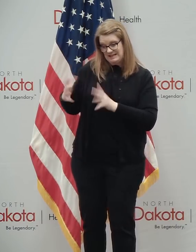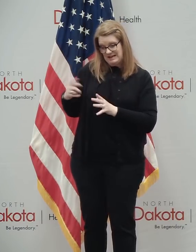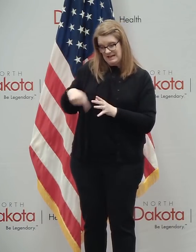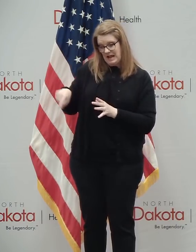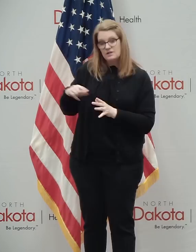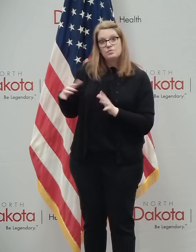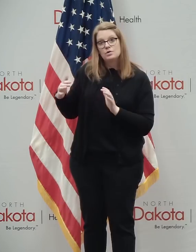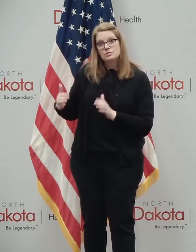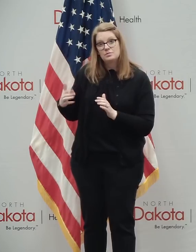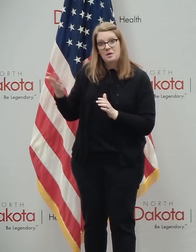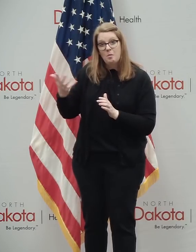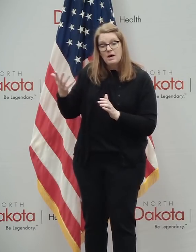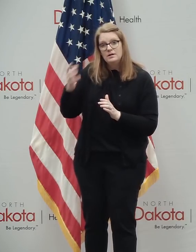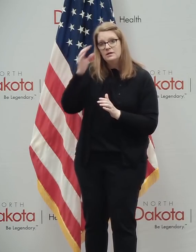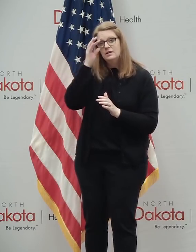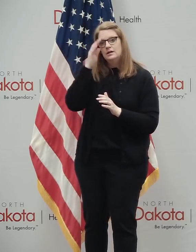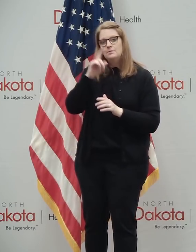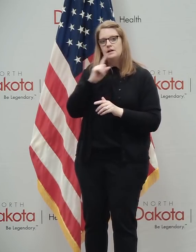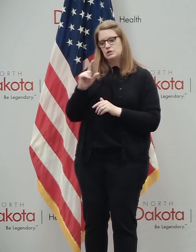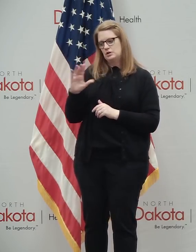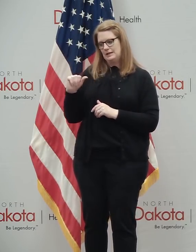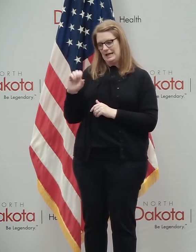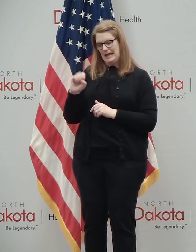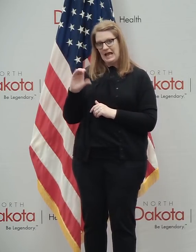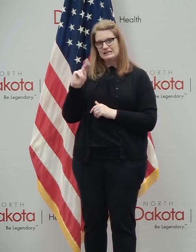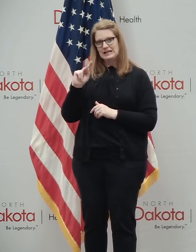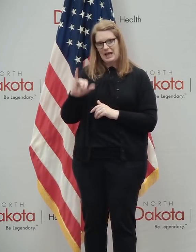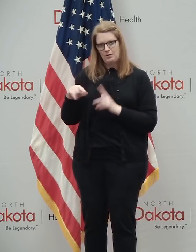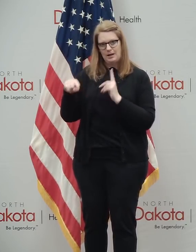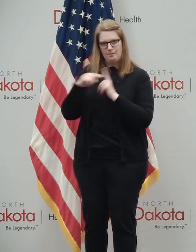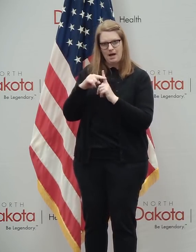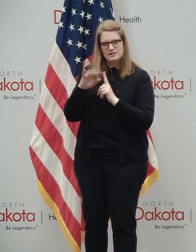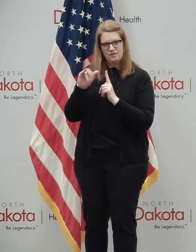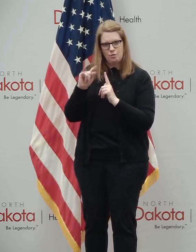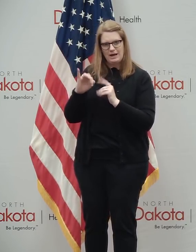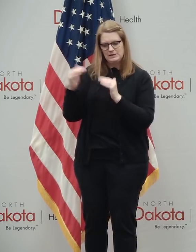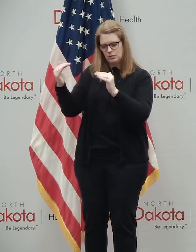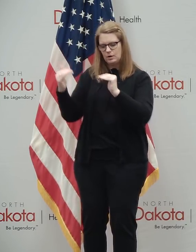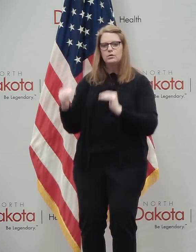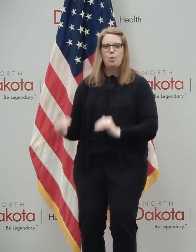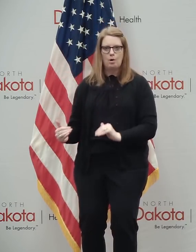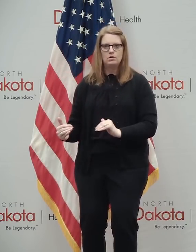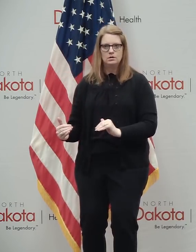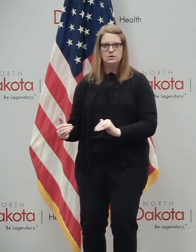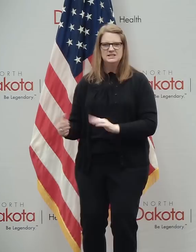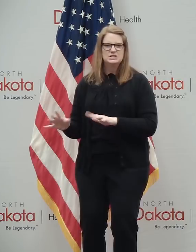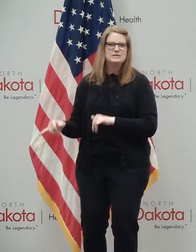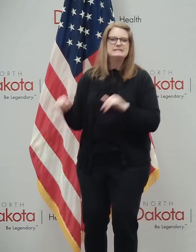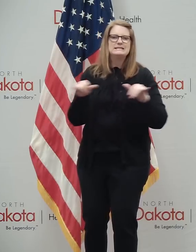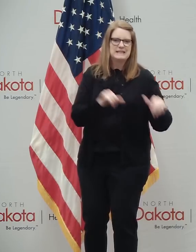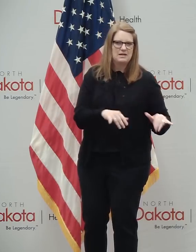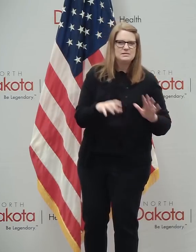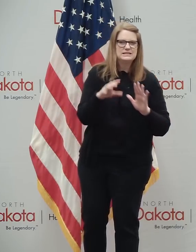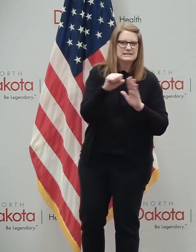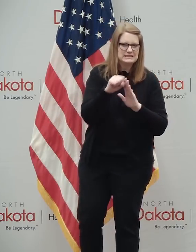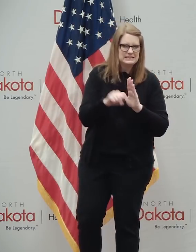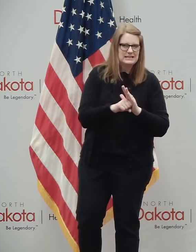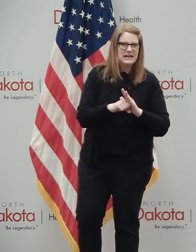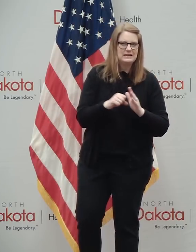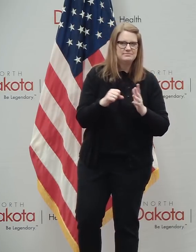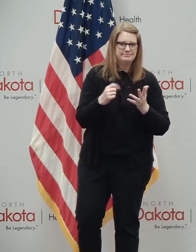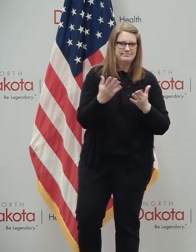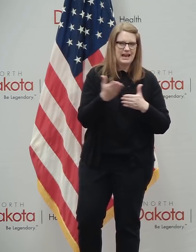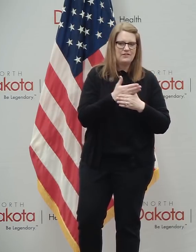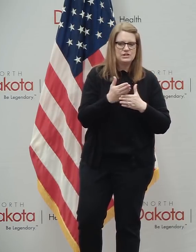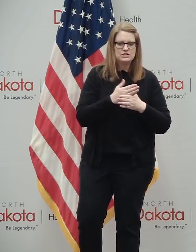going to be to get the Cass County positive rate, to get it down to the state average. And there's a little bit of a math problem with that